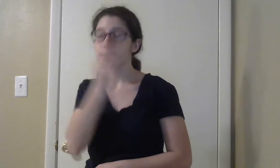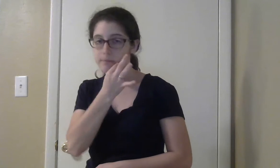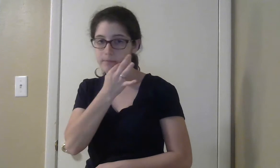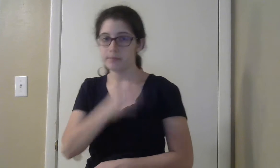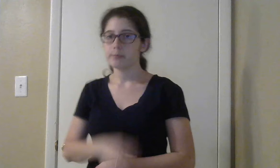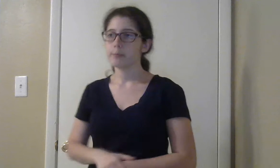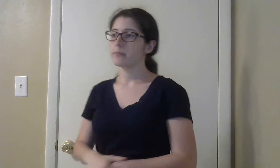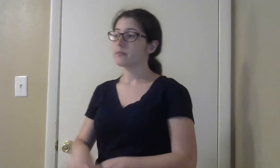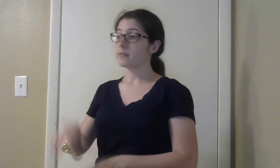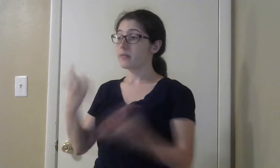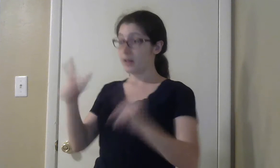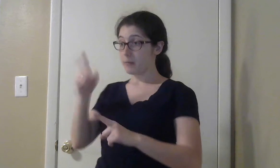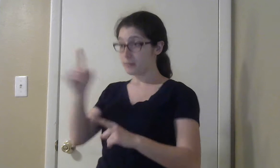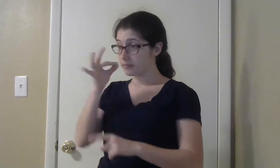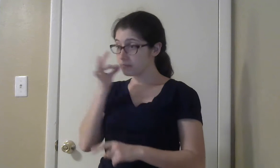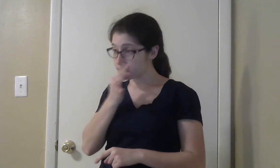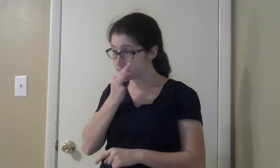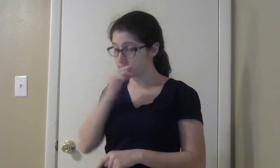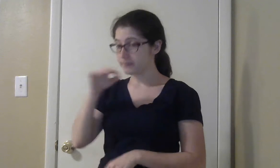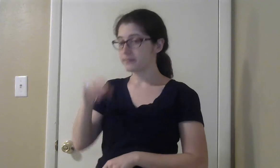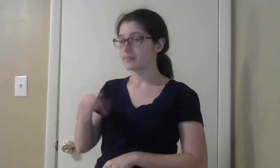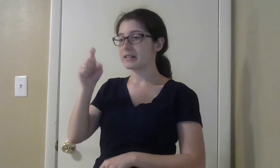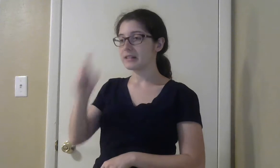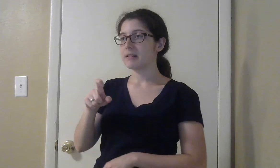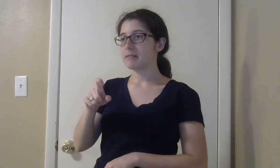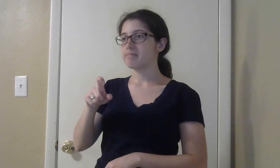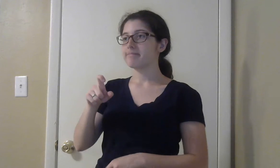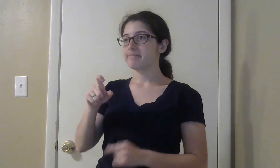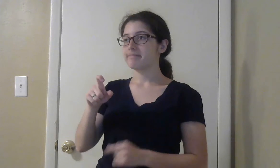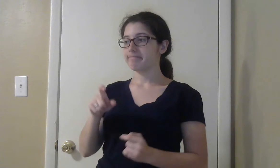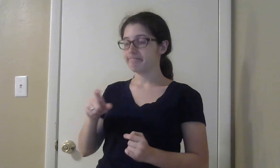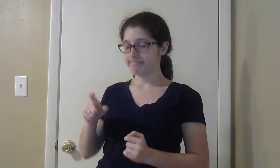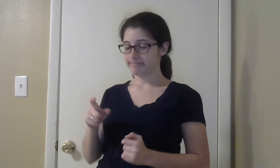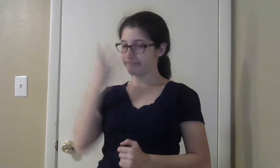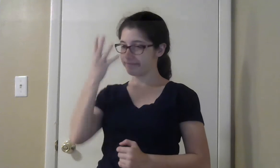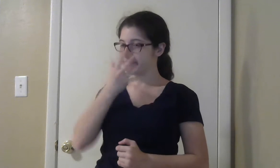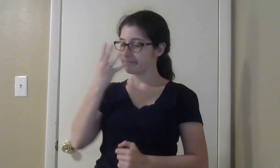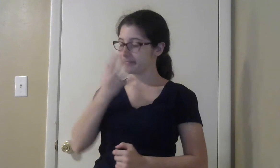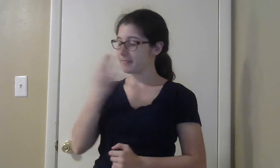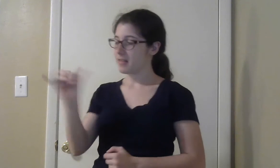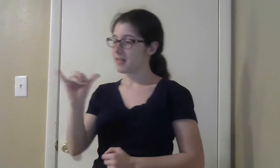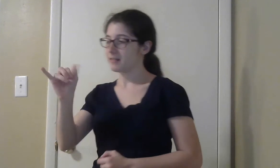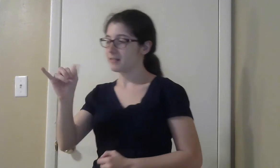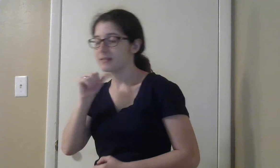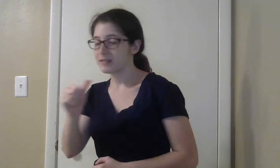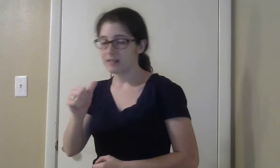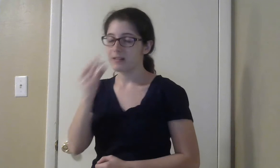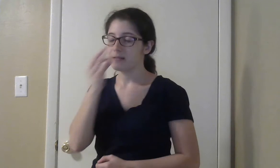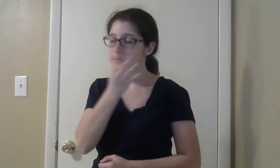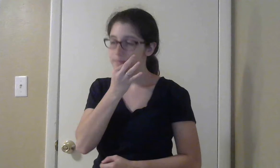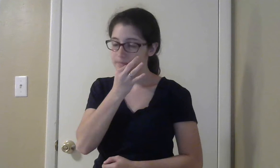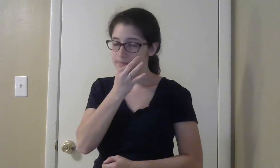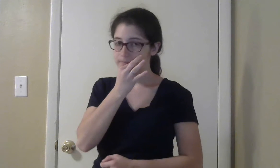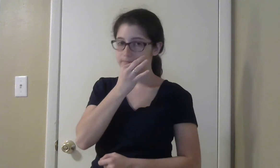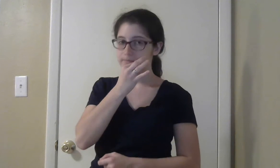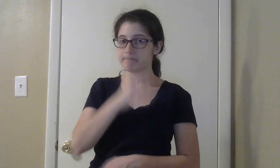by your Father who is in secret. And your Father who is in secret will reward you. So several